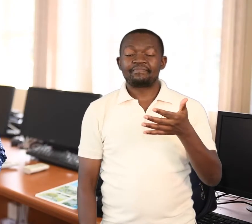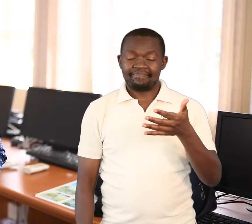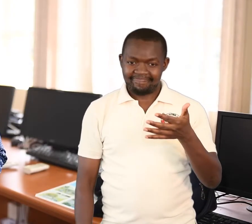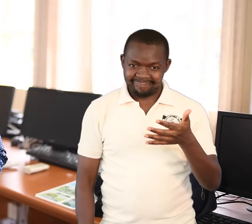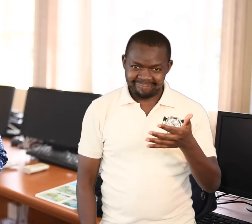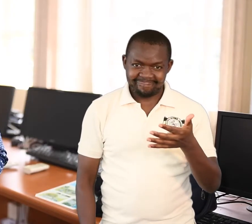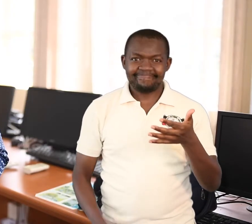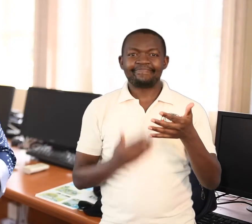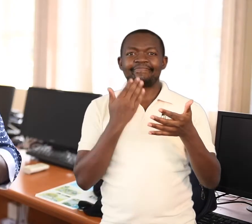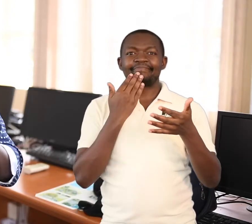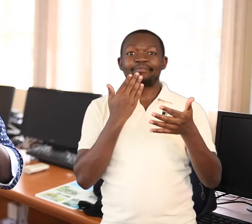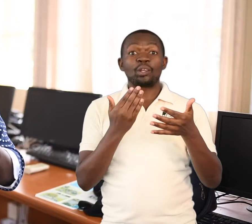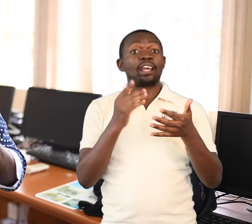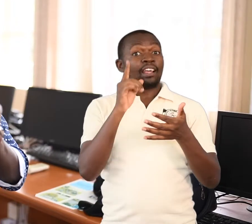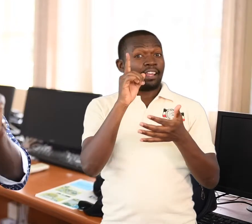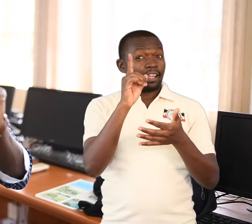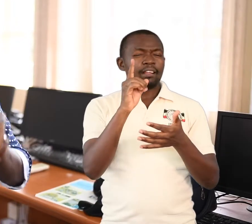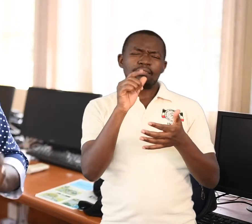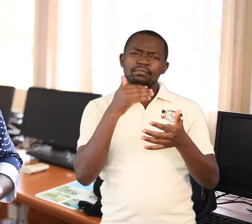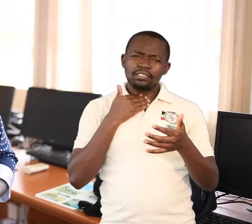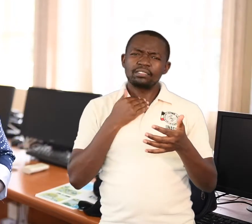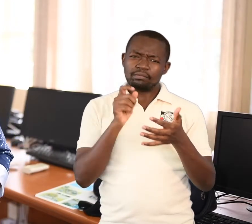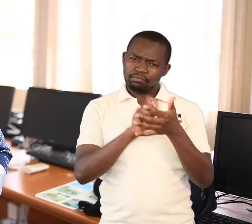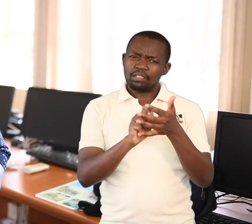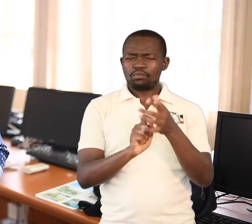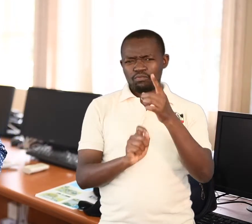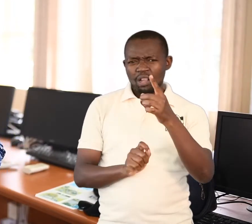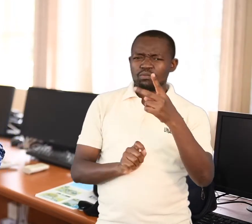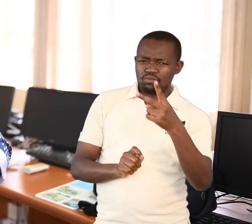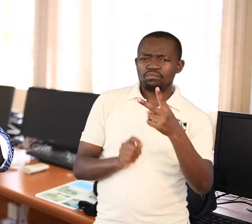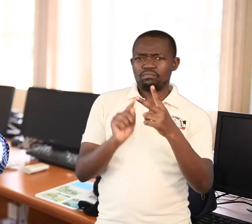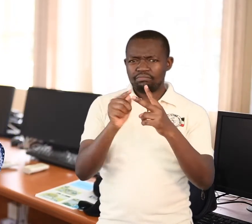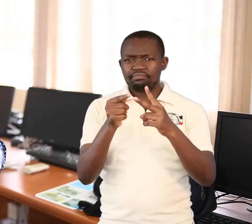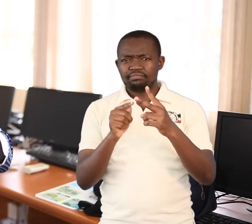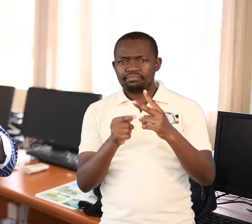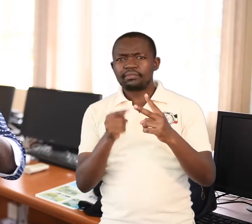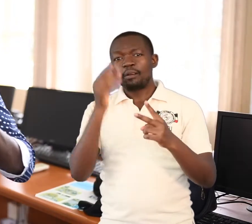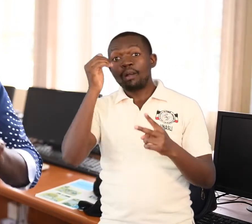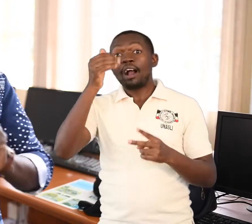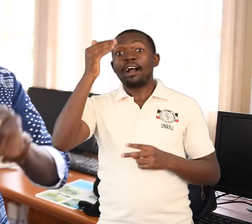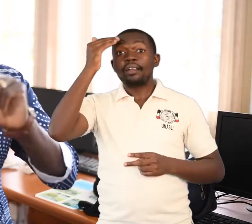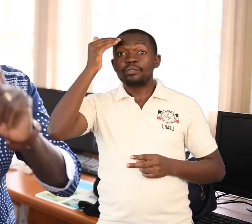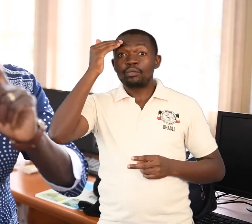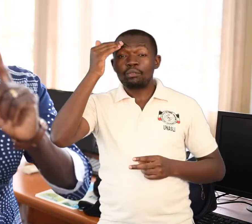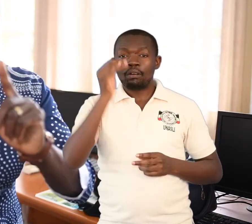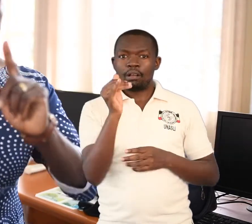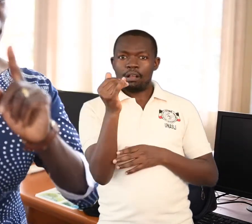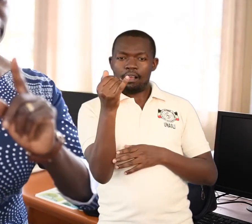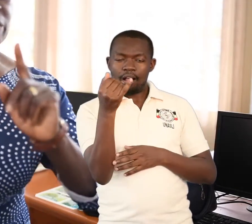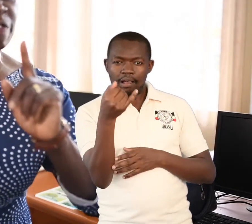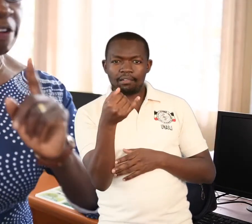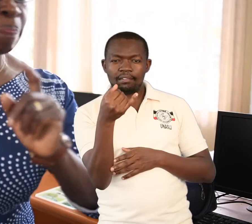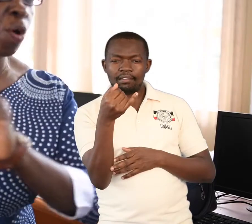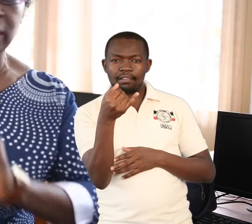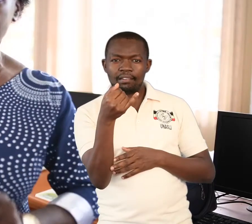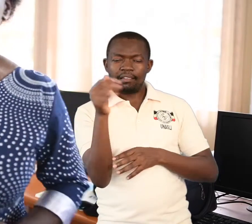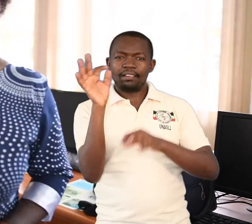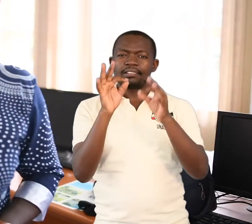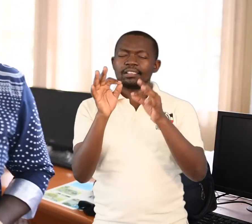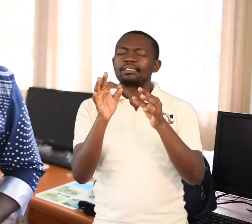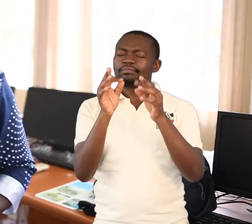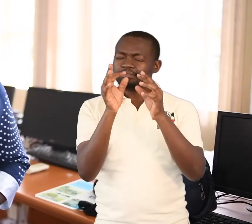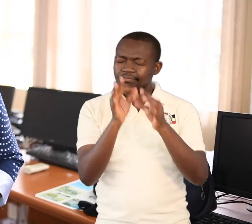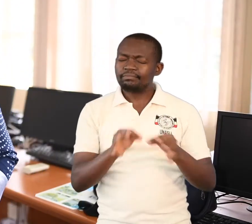Good. At least write 1 or 2 points, because I know art and design is something very